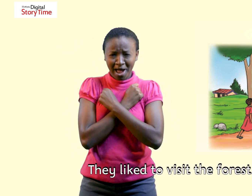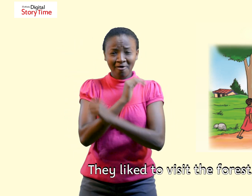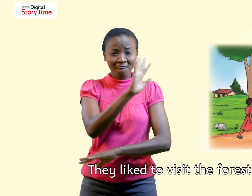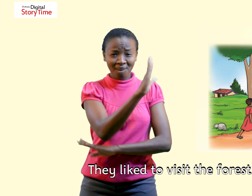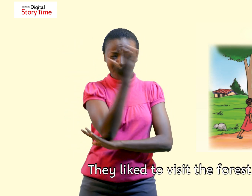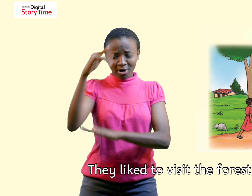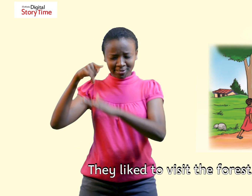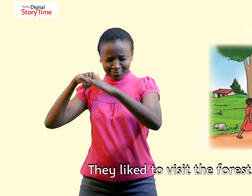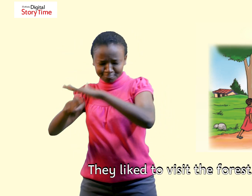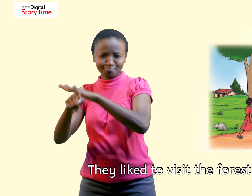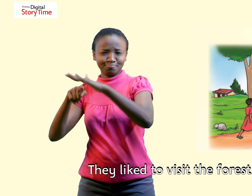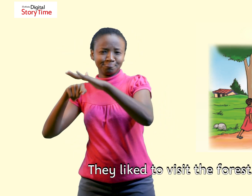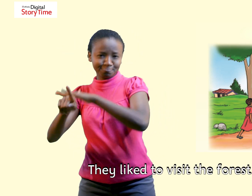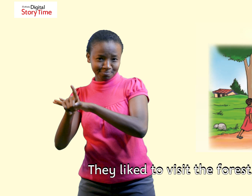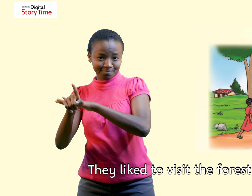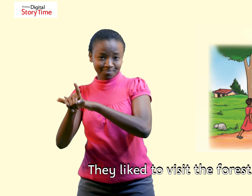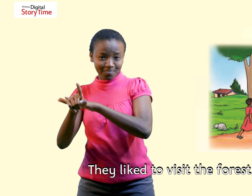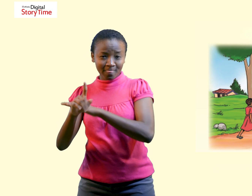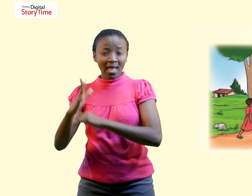They liked to visit the forest.